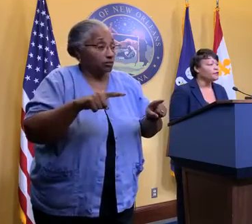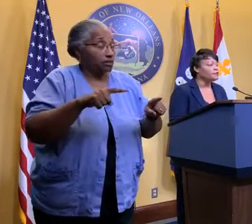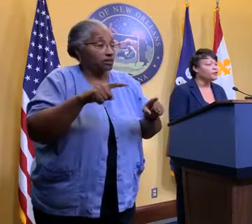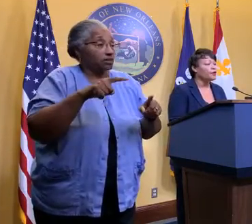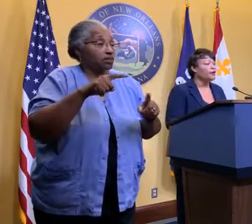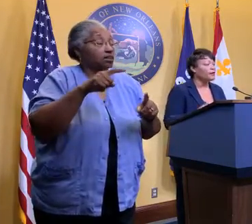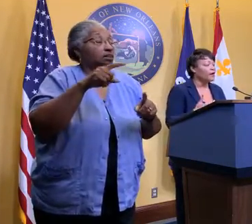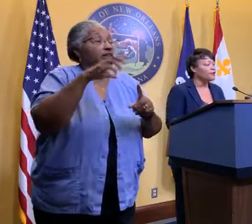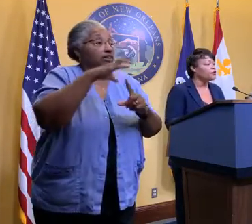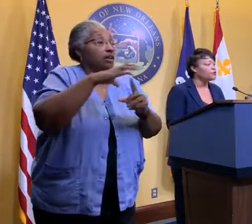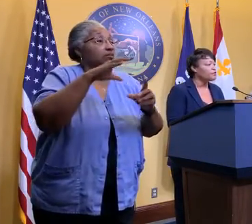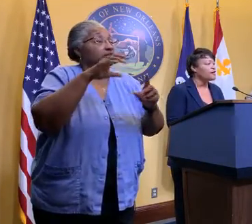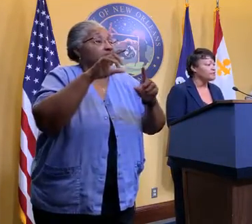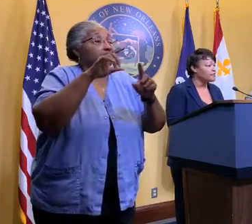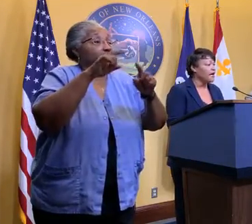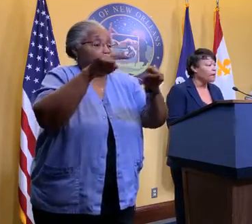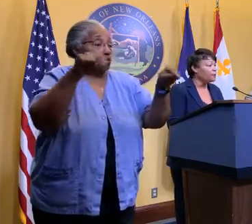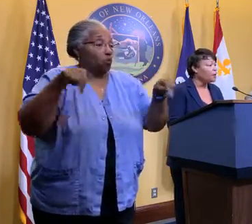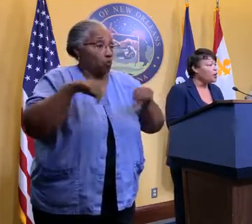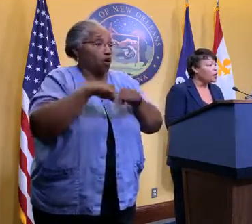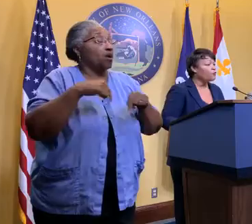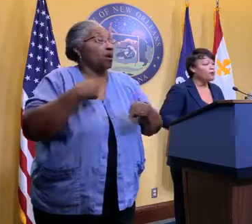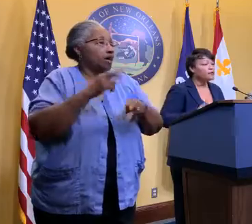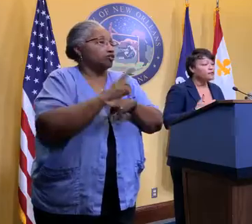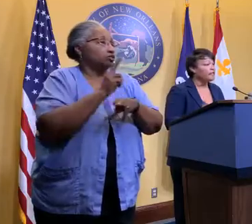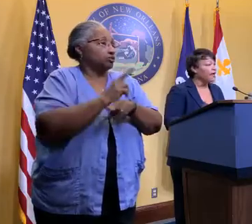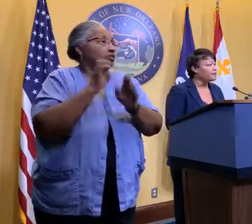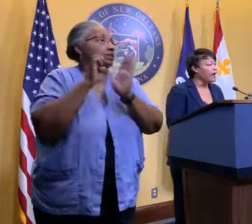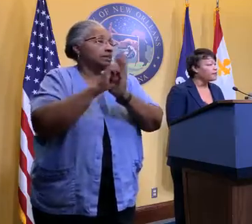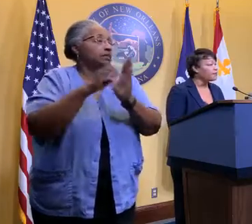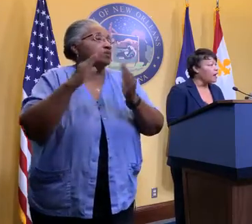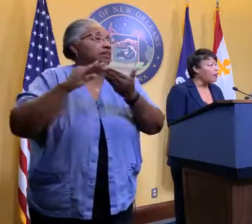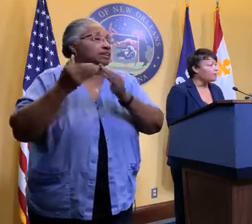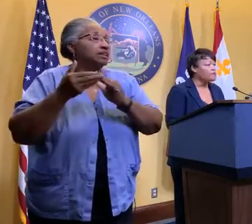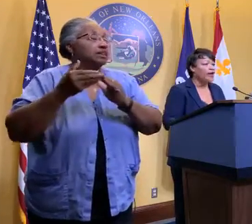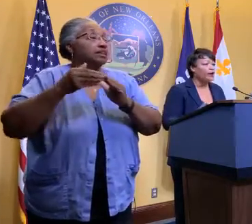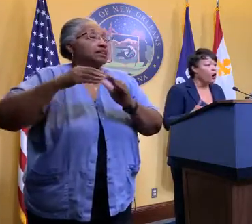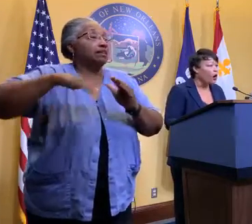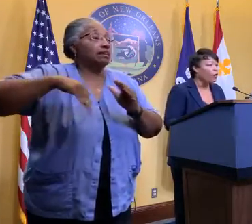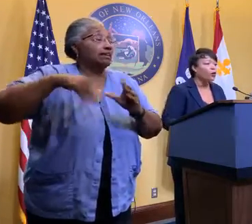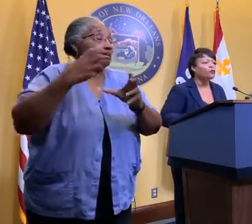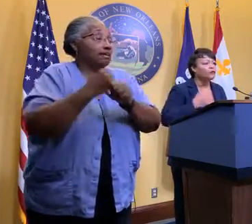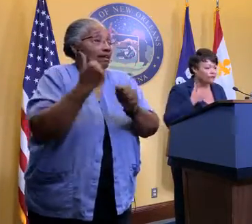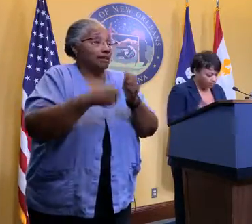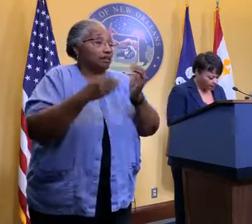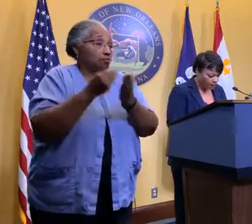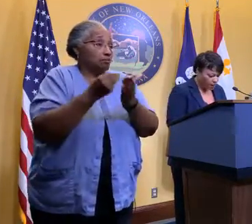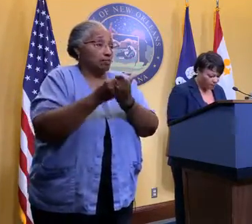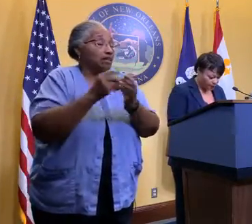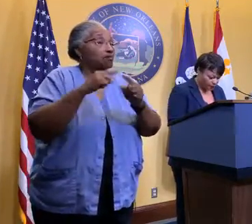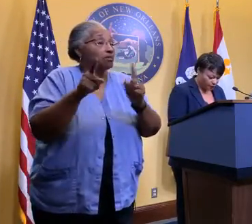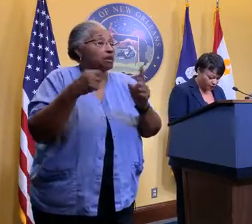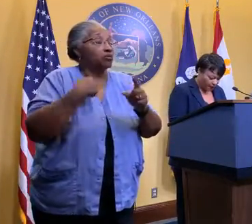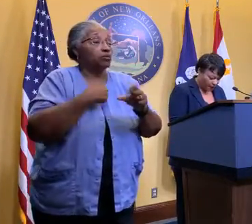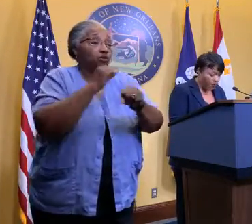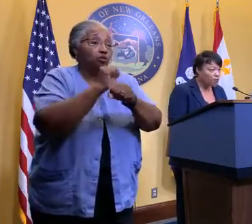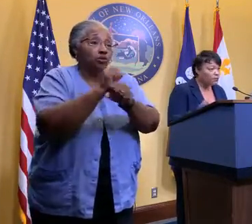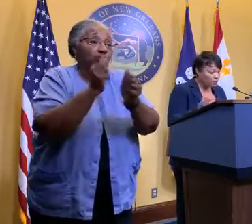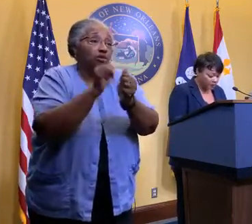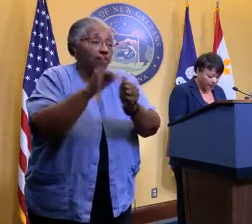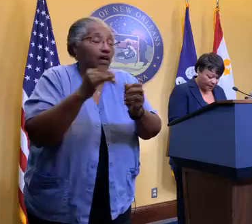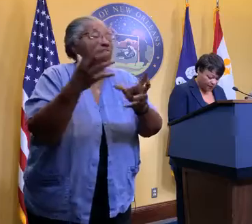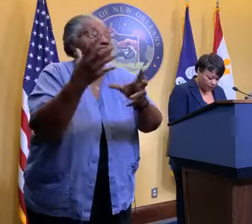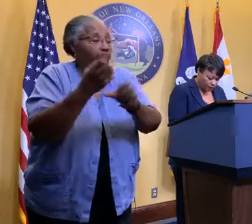Champion Square lease agreement I kind of used as an example of where the city hadn't gotten a dollar off of that hard work, getting our fair share